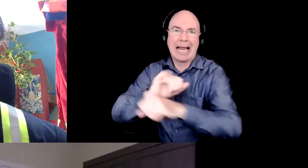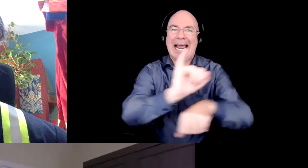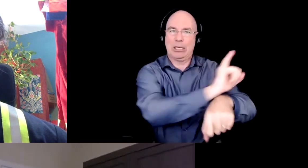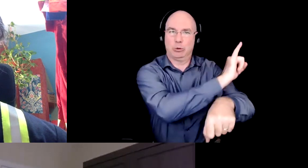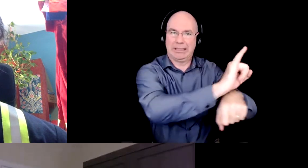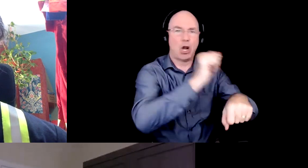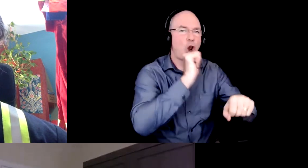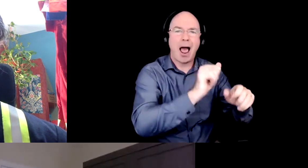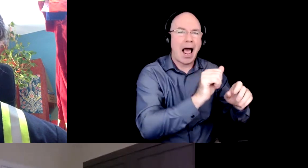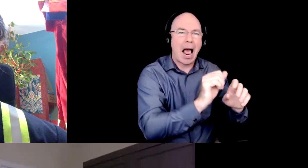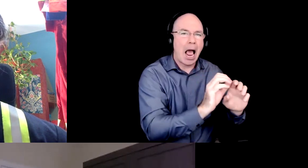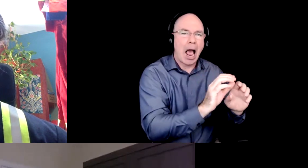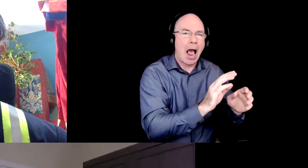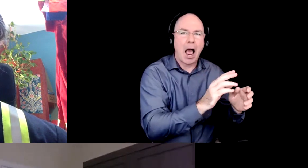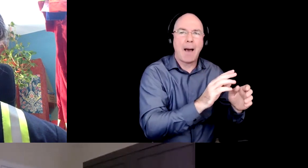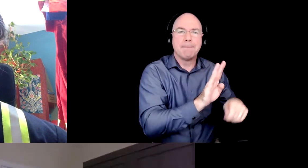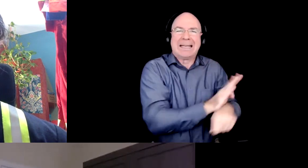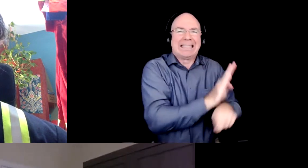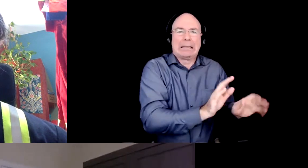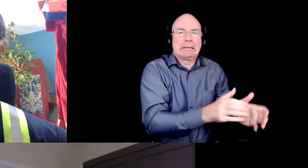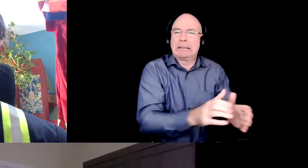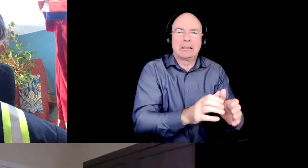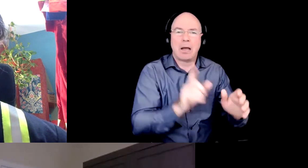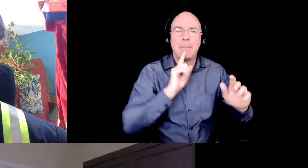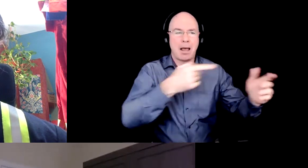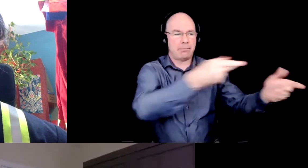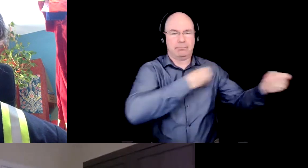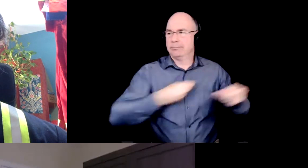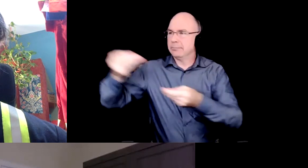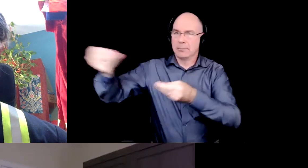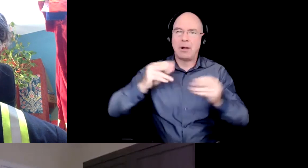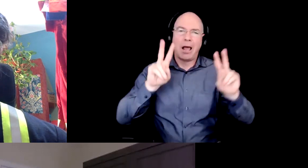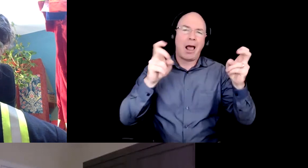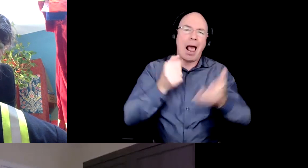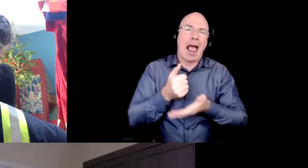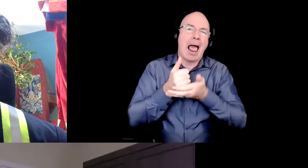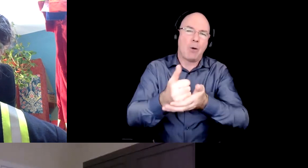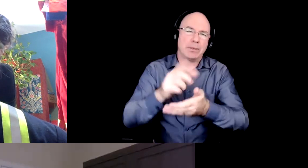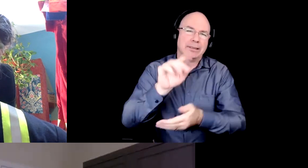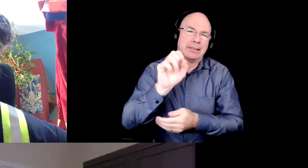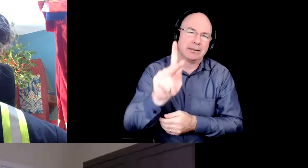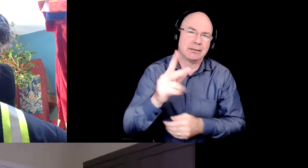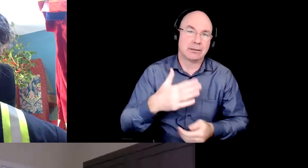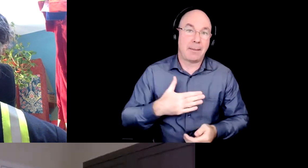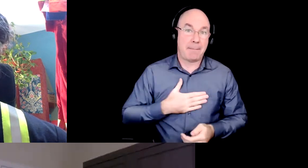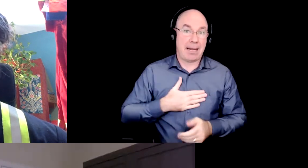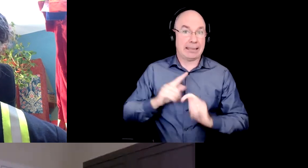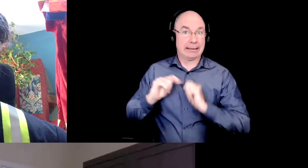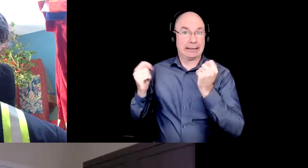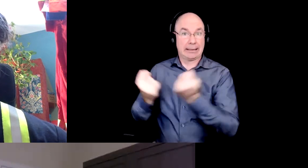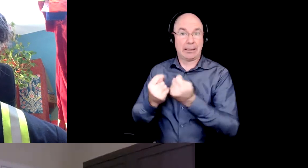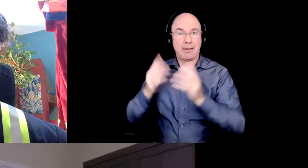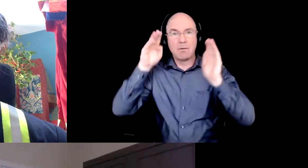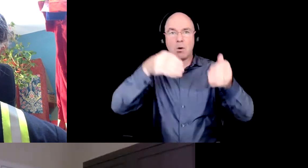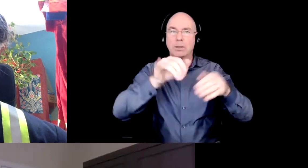they happen, but we're kind of the help desk. So unlike most of the material group within the department, my focus of my team is on